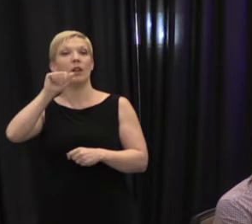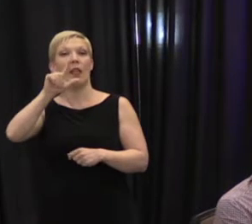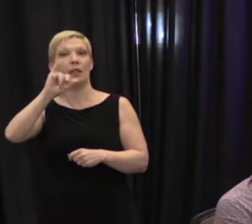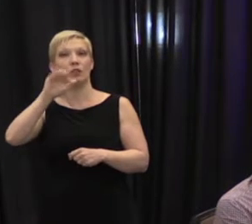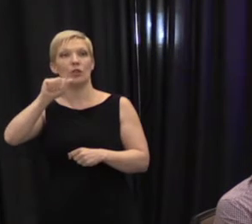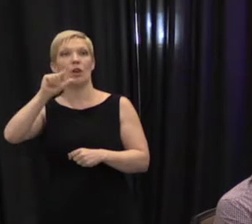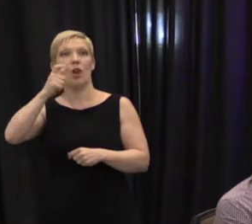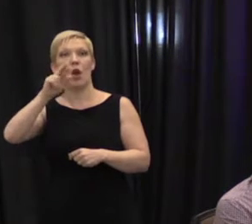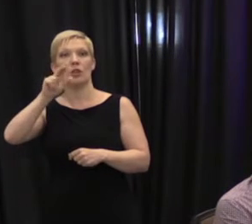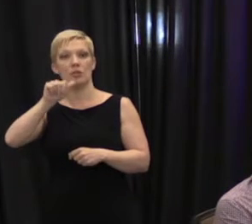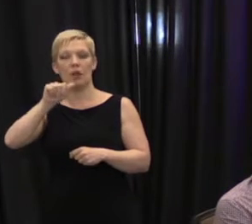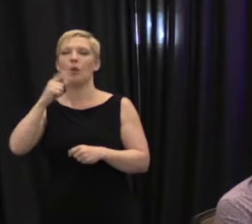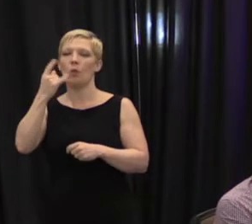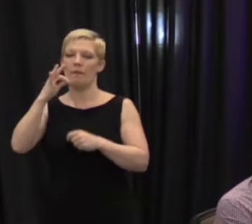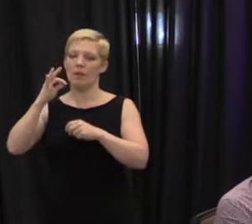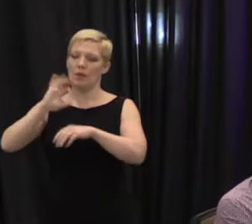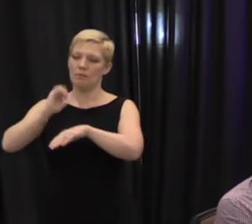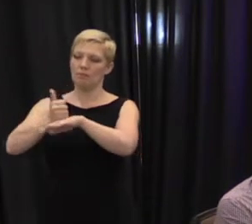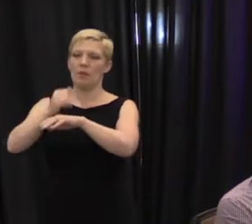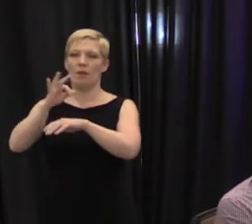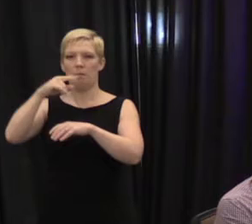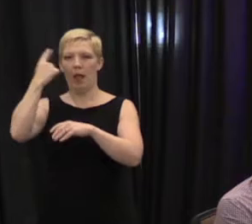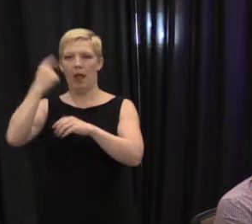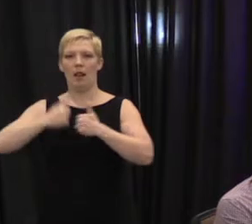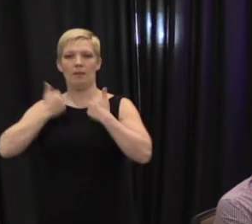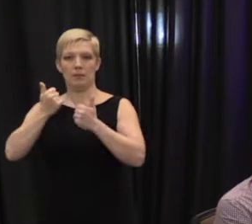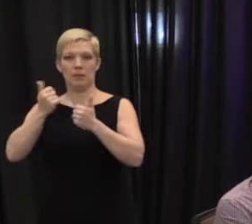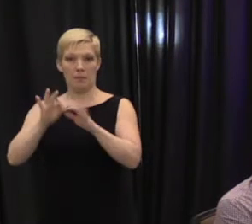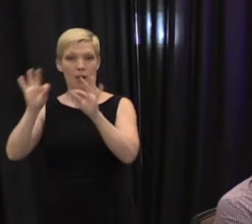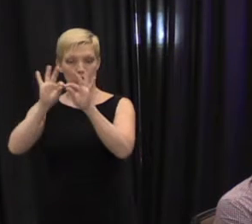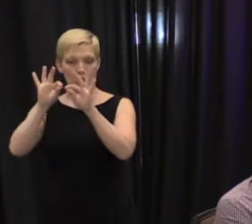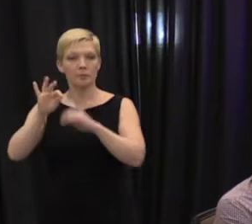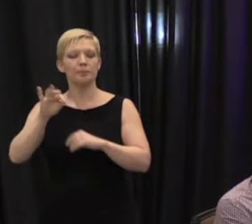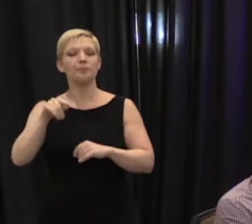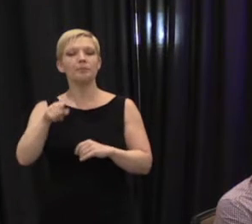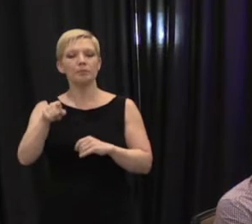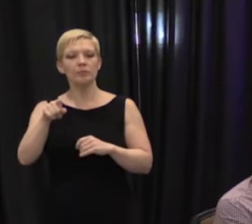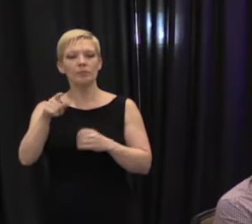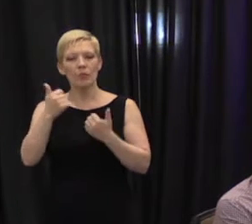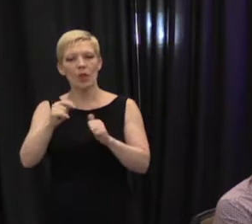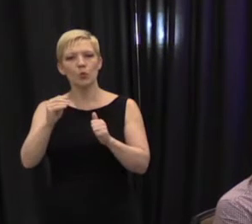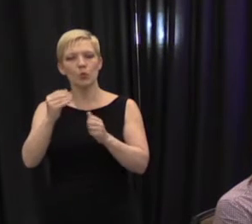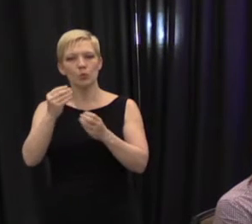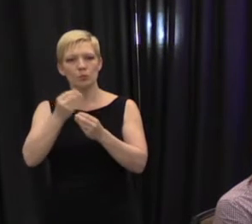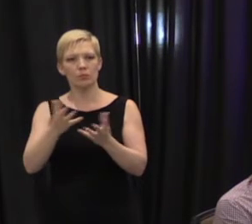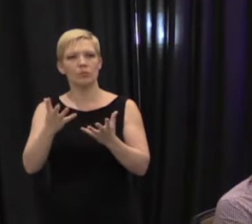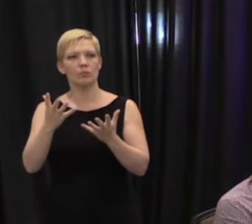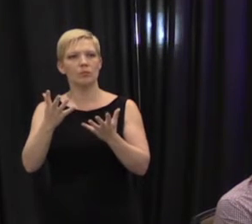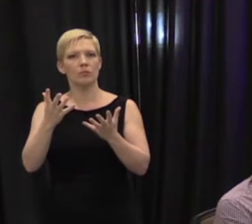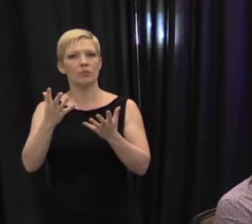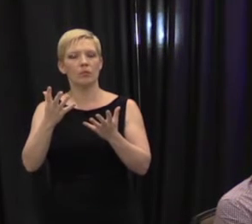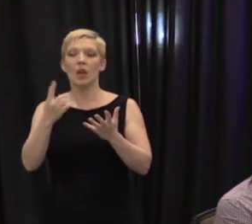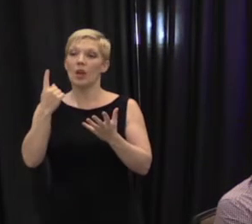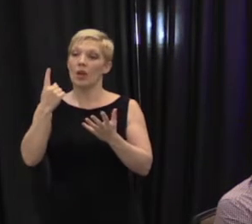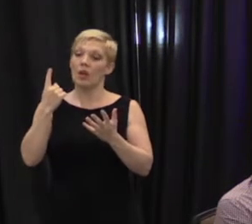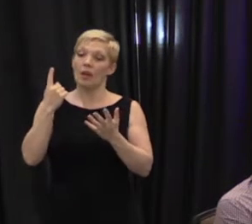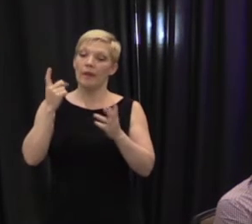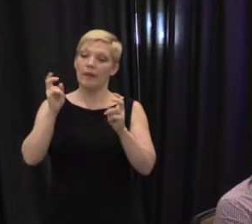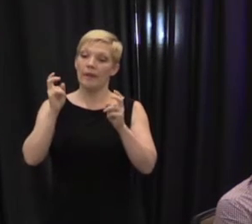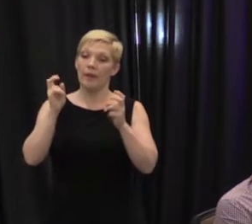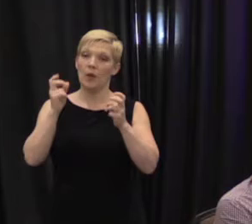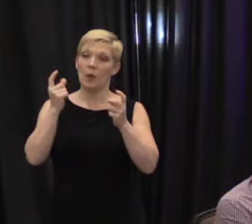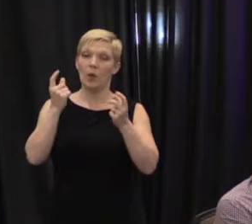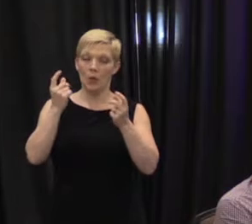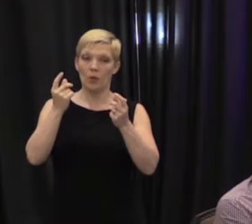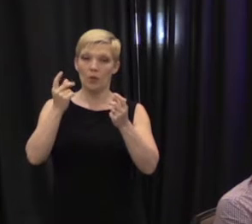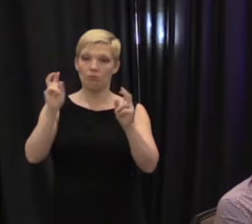movement, came out and trying to make sense of this, was the first to remind us that the people who the path tugs on harder